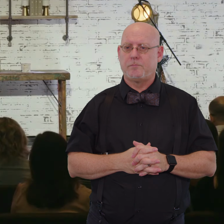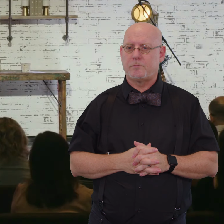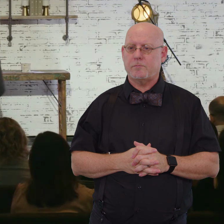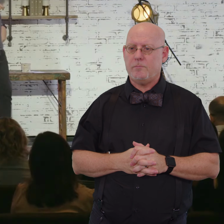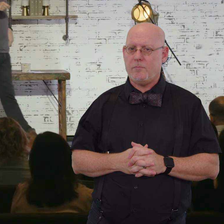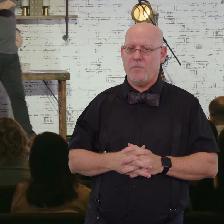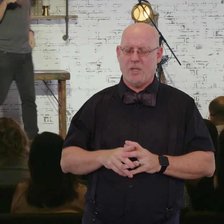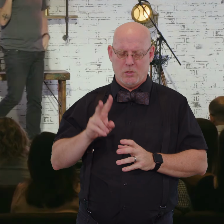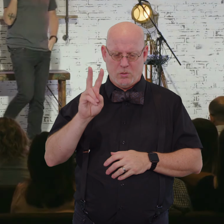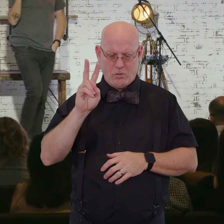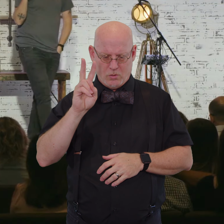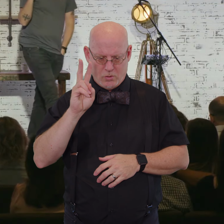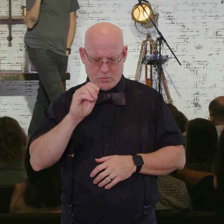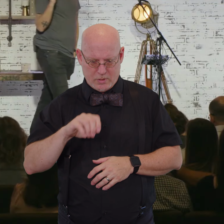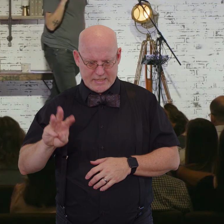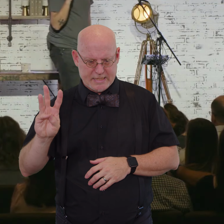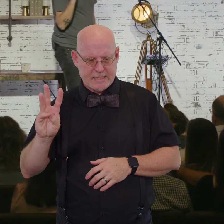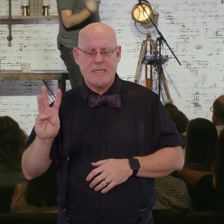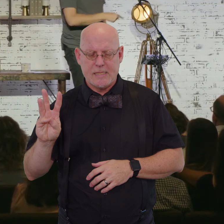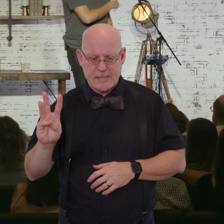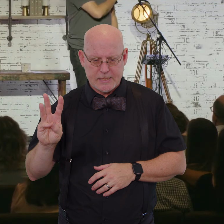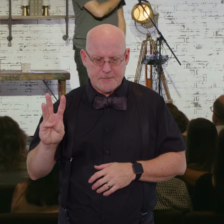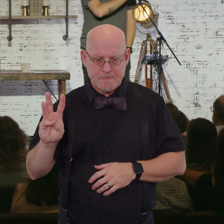in 2006